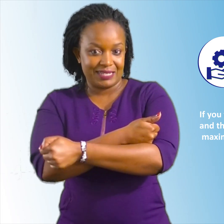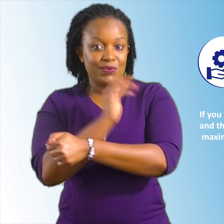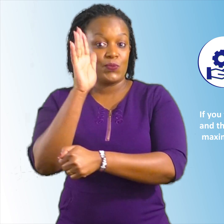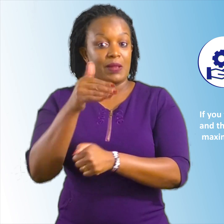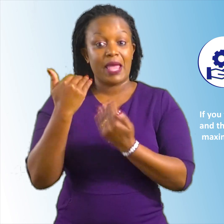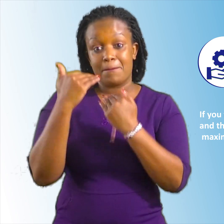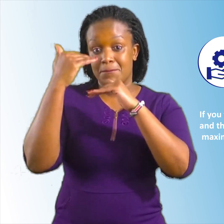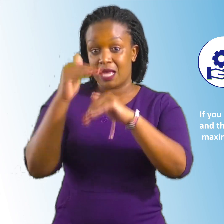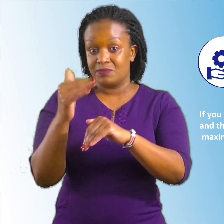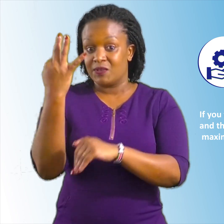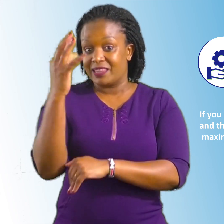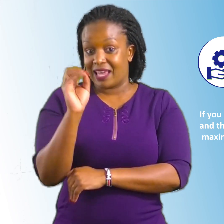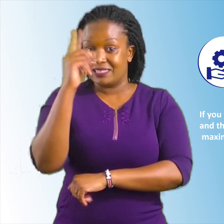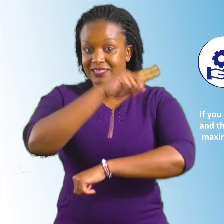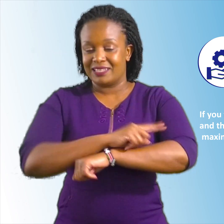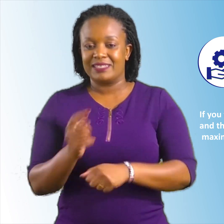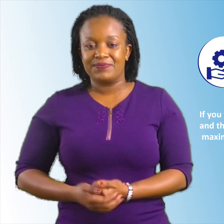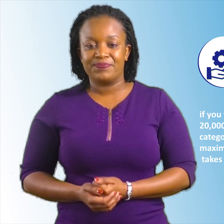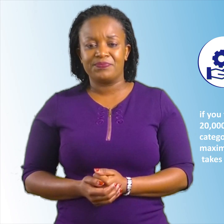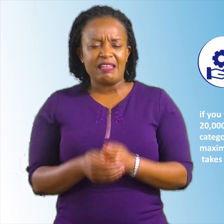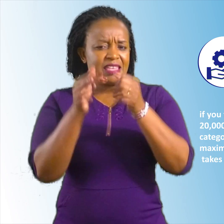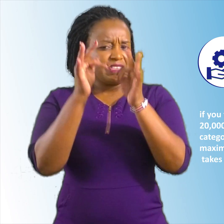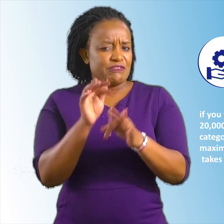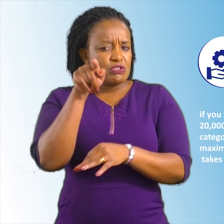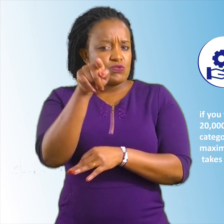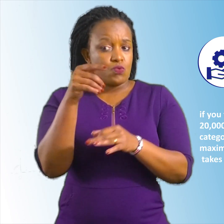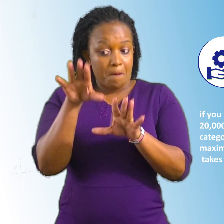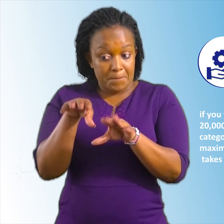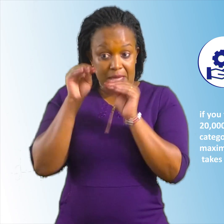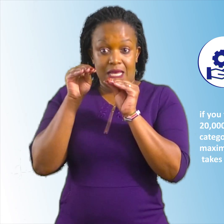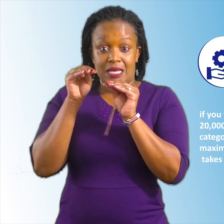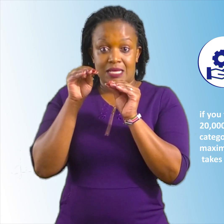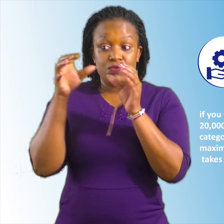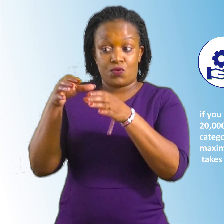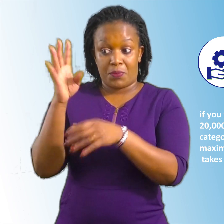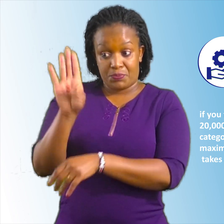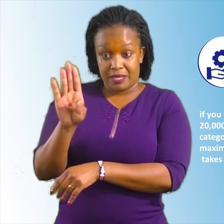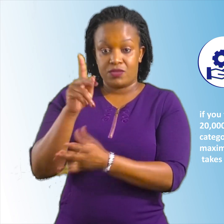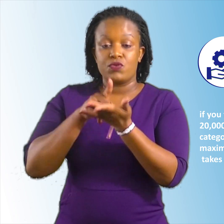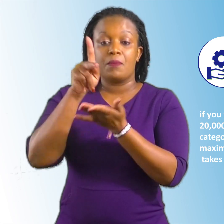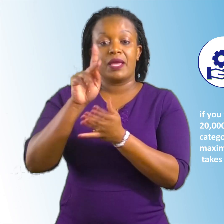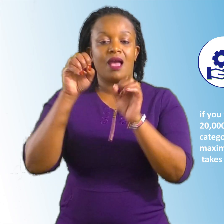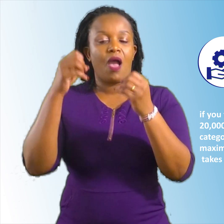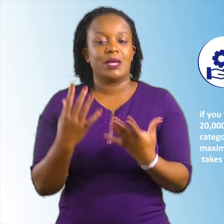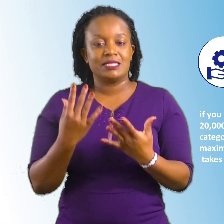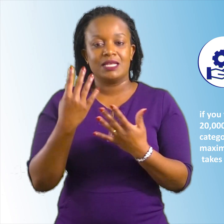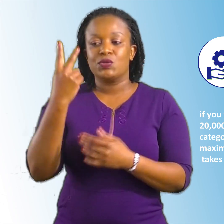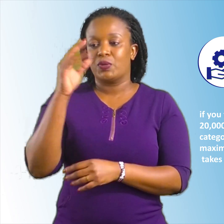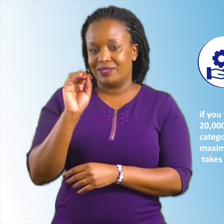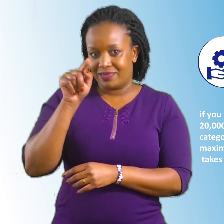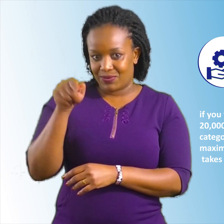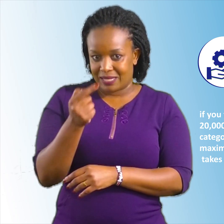will be a maximum of 30 days. If you take Category B, you will be charged at